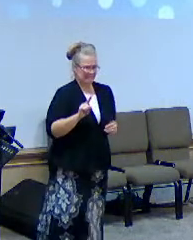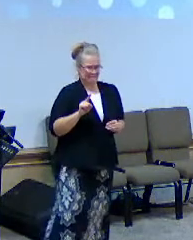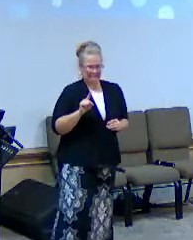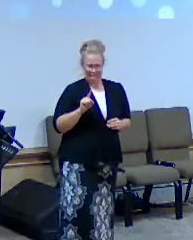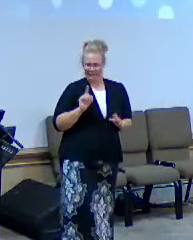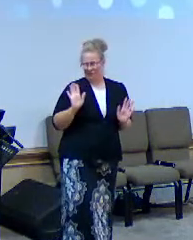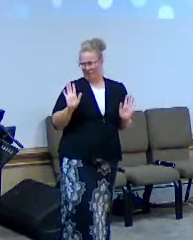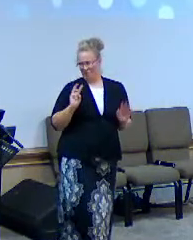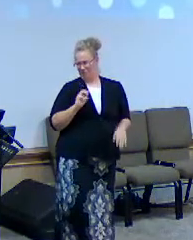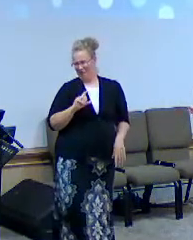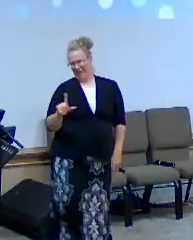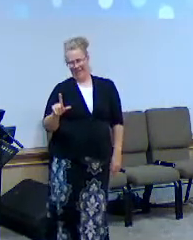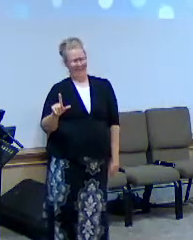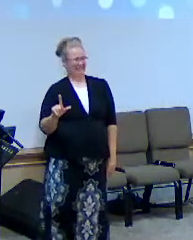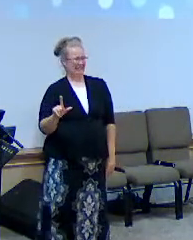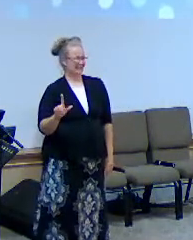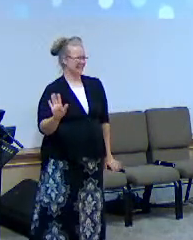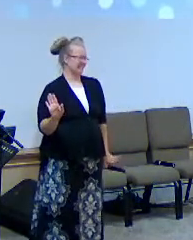say, well,